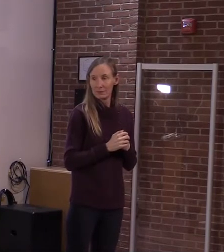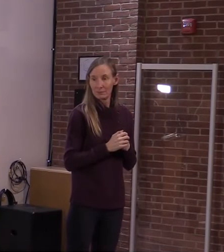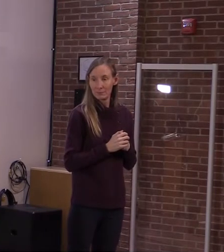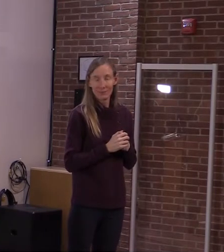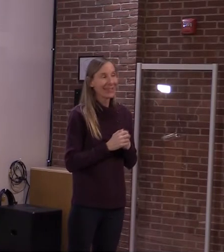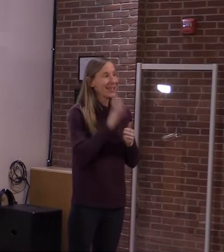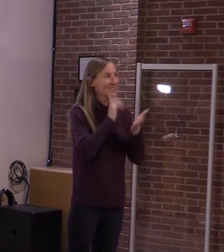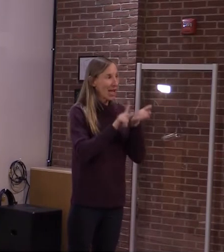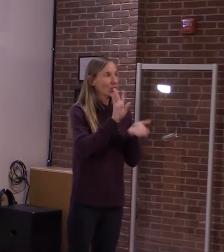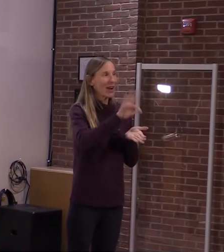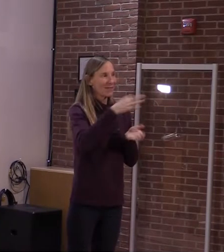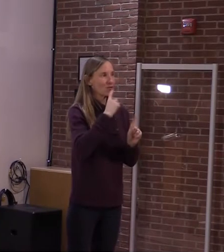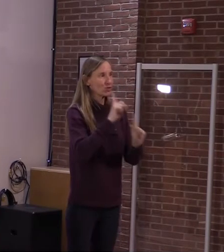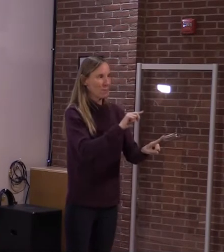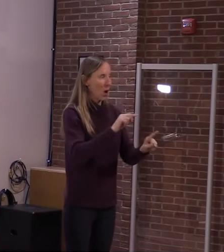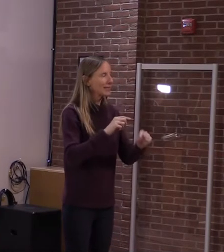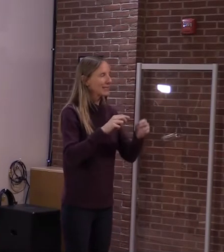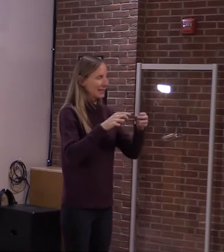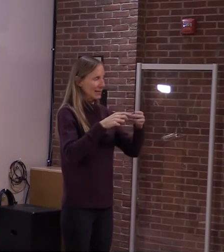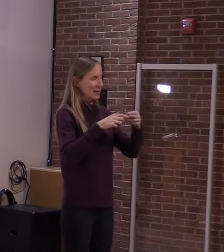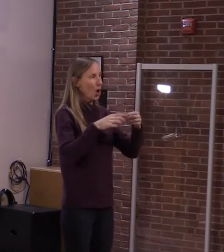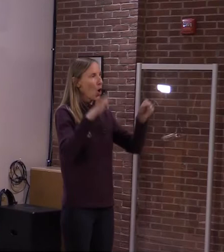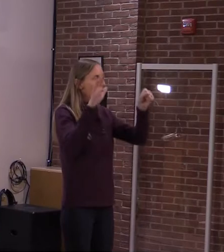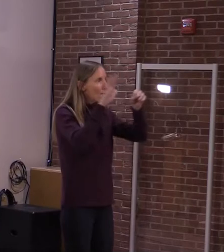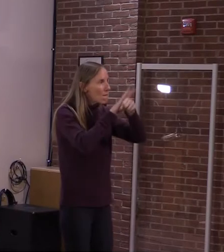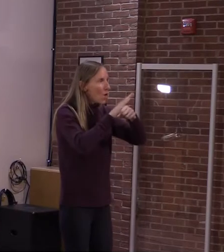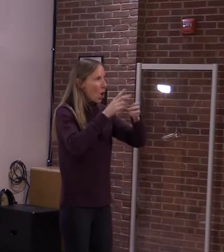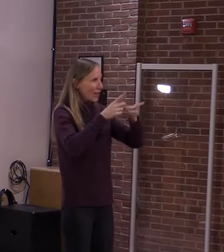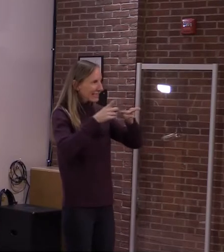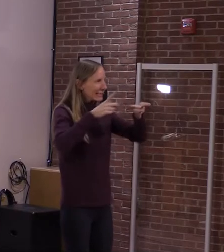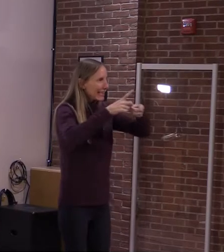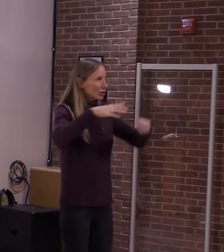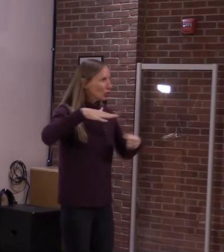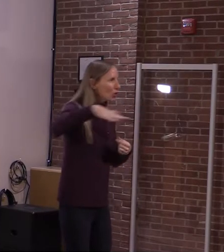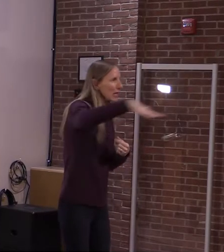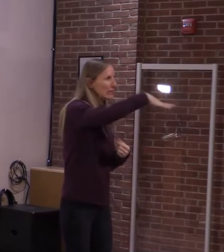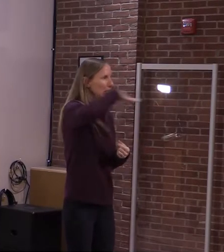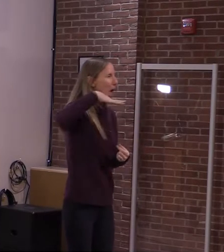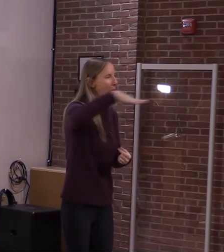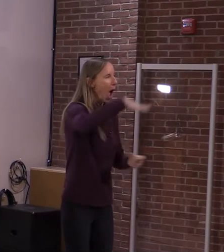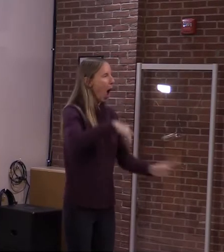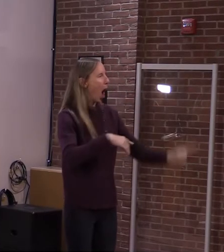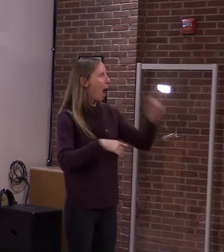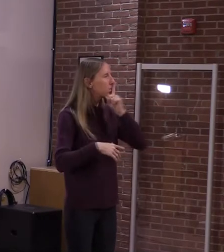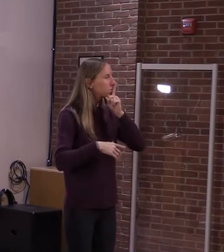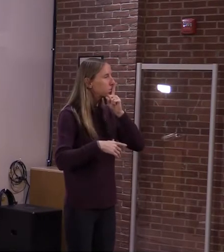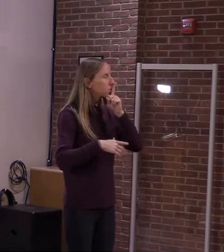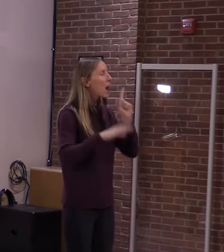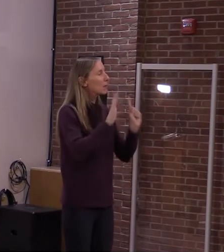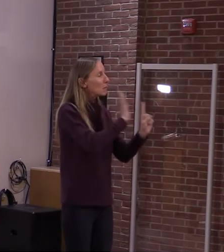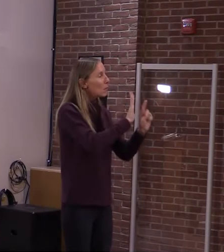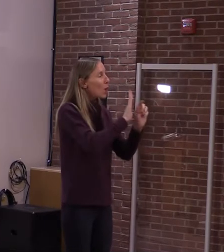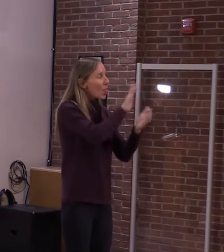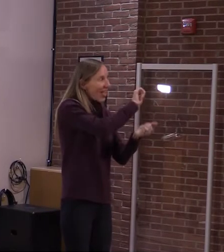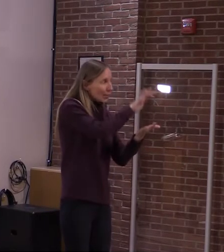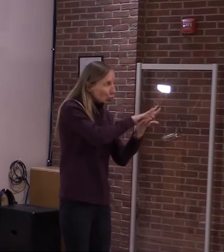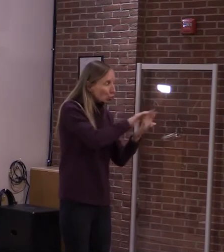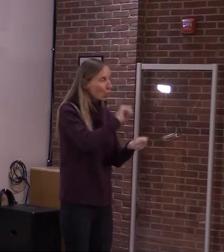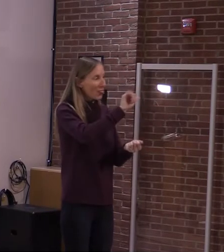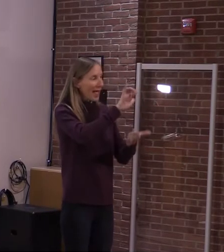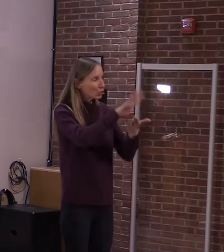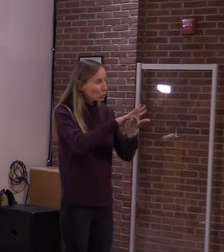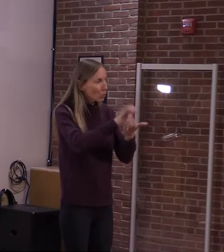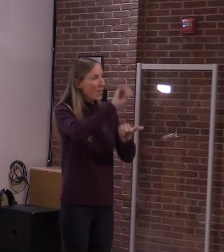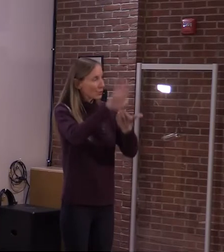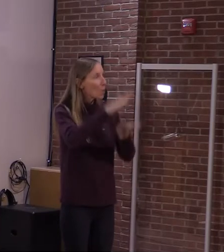Yeah, I don't think when you say districts, I mean whole districts, I don't think that's likely. Schools, on the other hand, yeah, I'm not sure. There'll